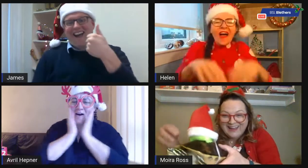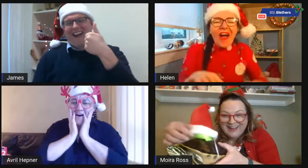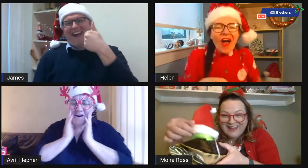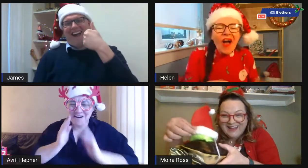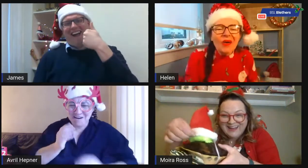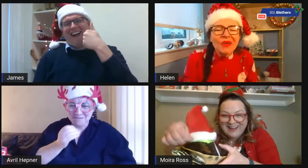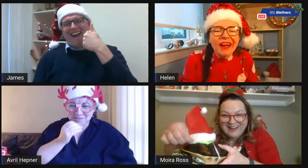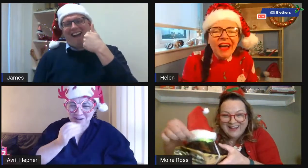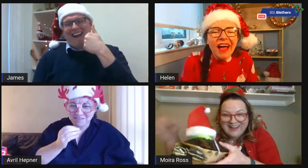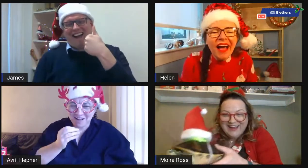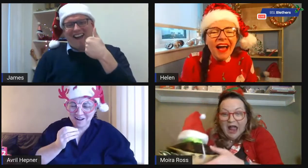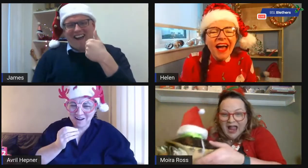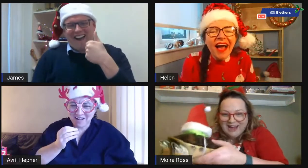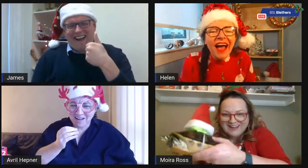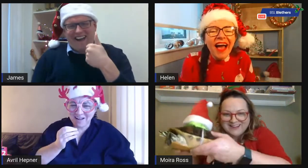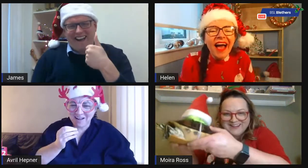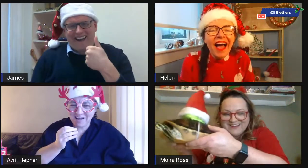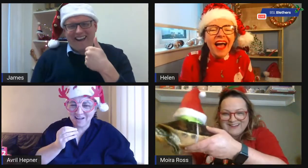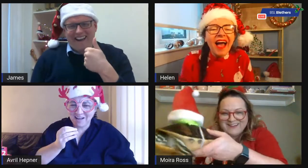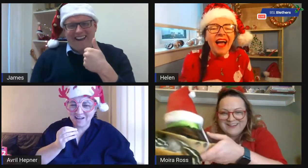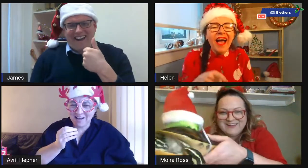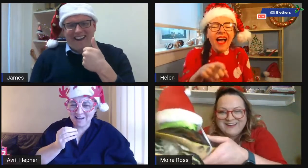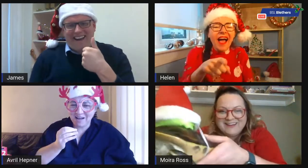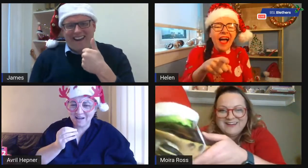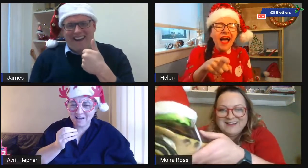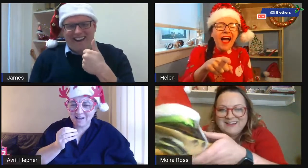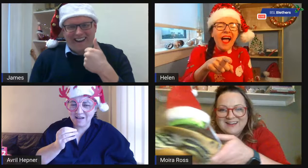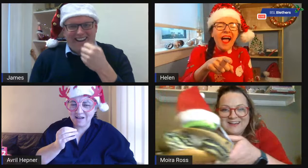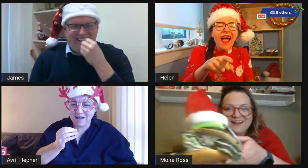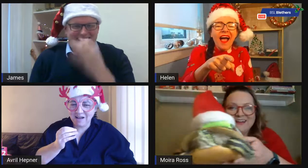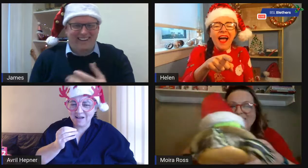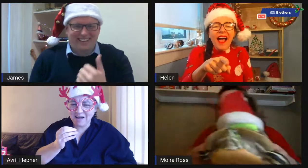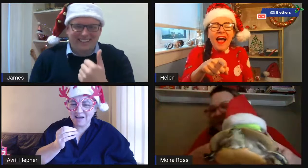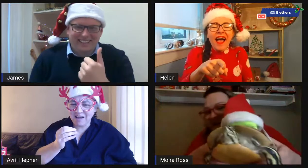Oh my goodness! No! Who is this?